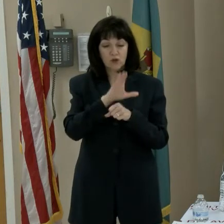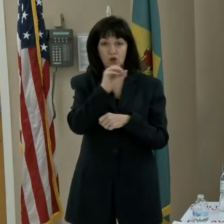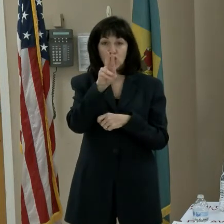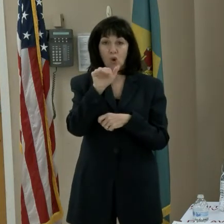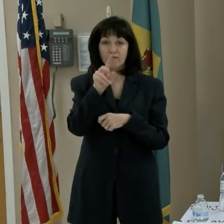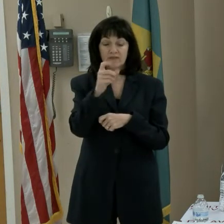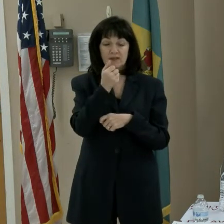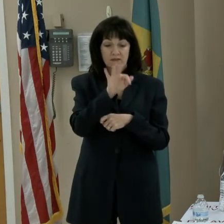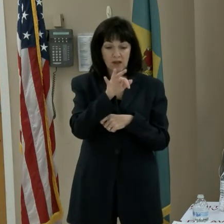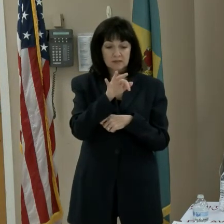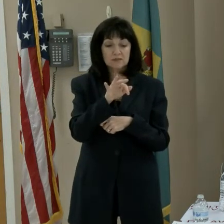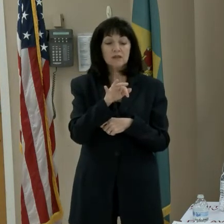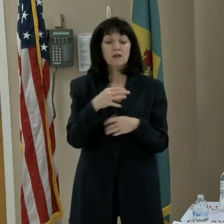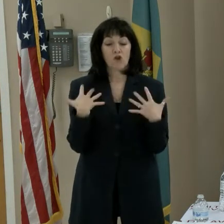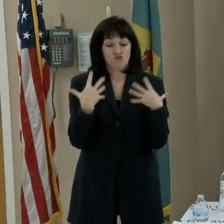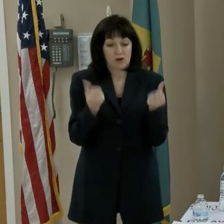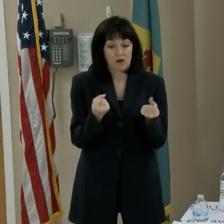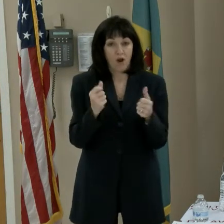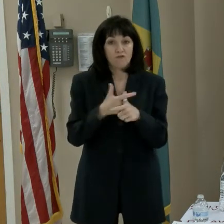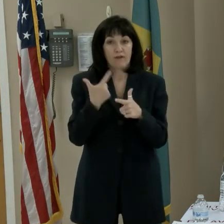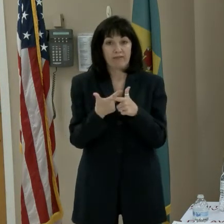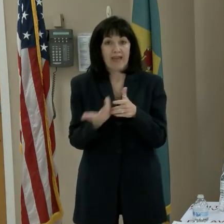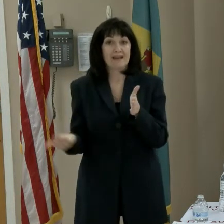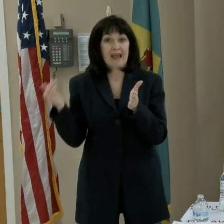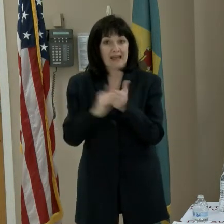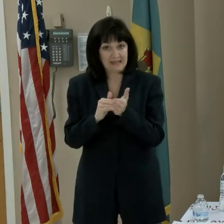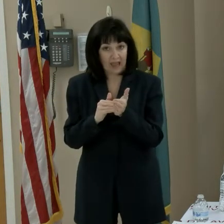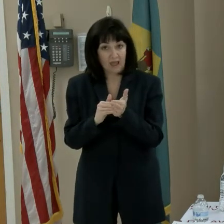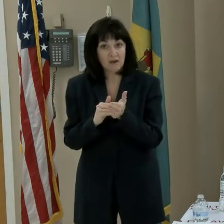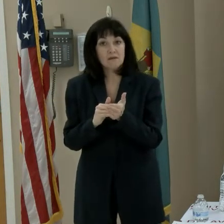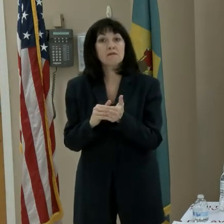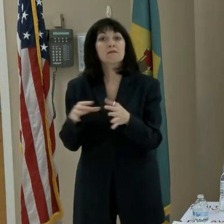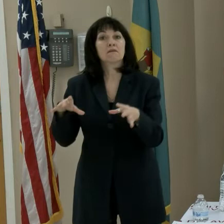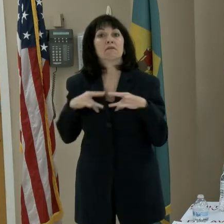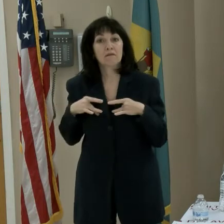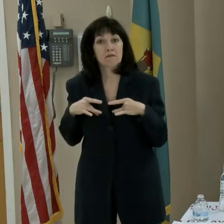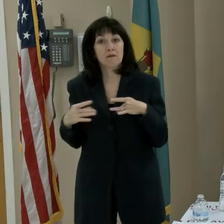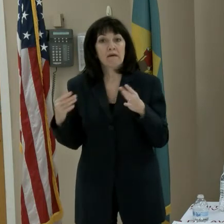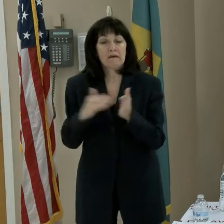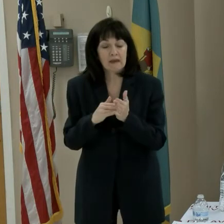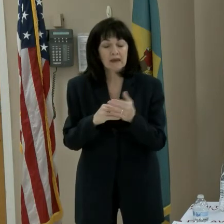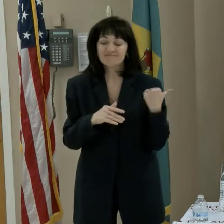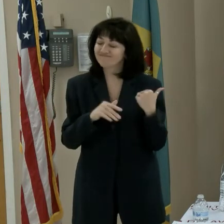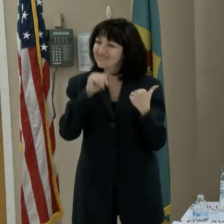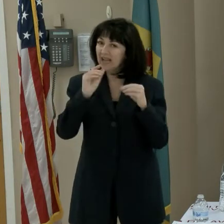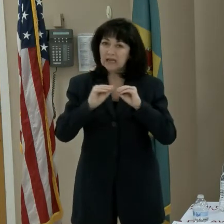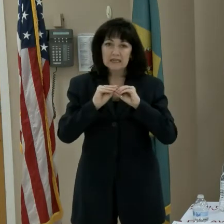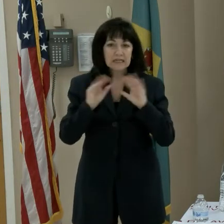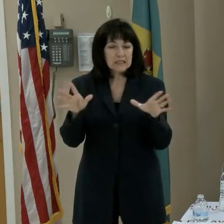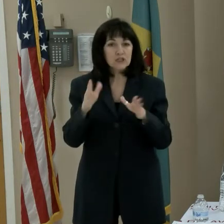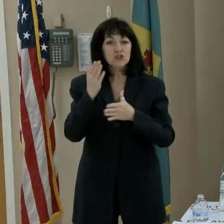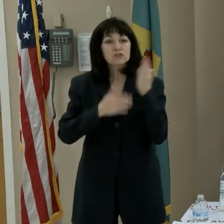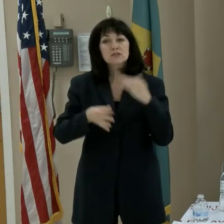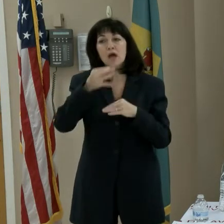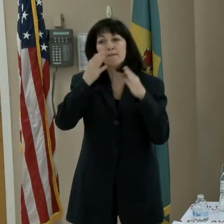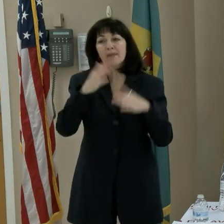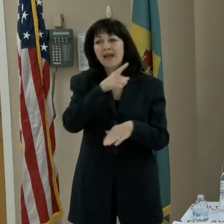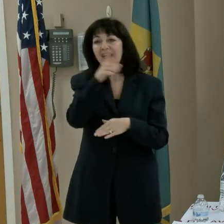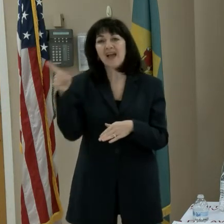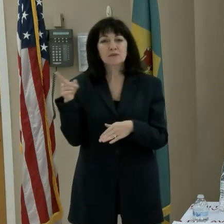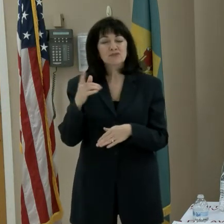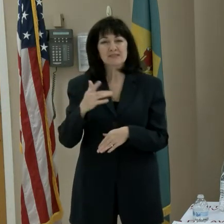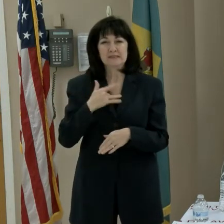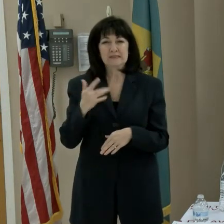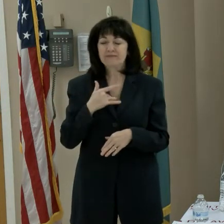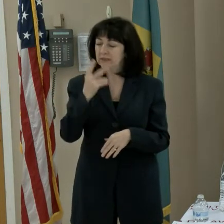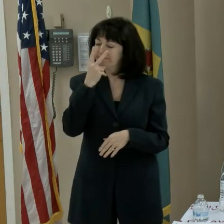great question. Not clear. That's one of the things we don't know about this virus. A lot of experts think that it's unlikely, but